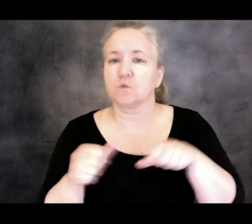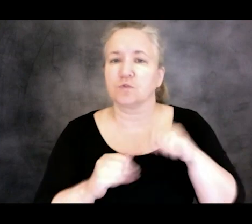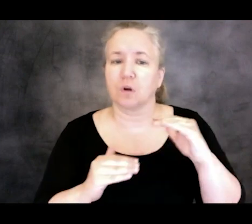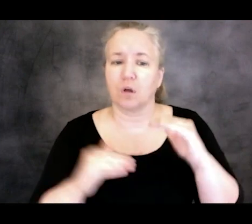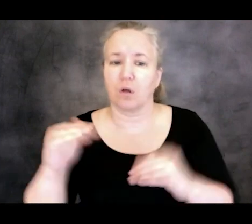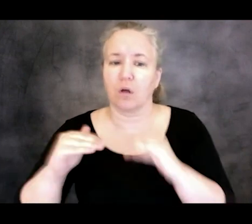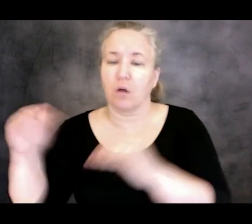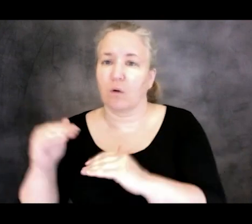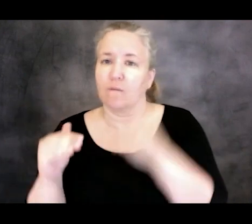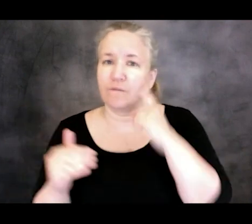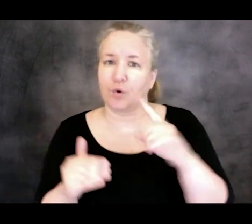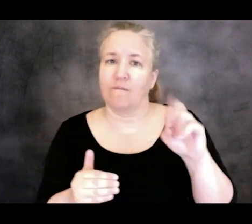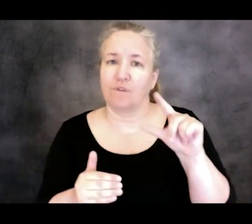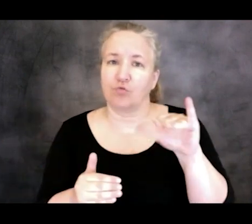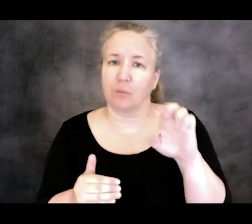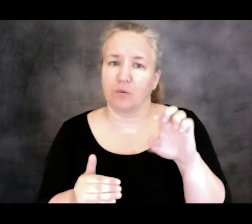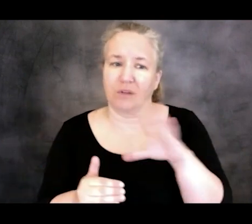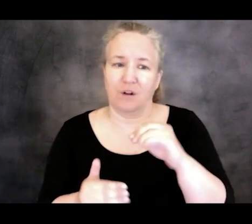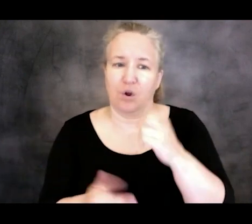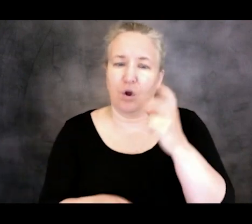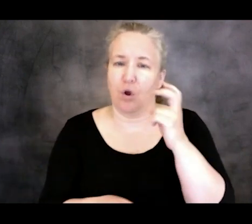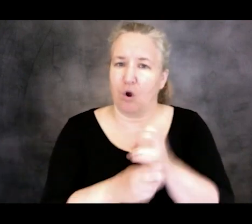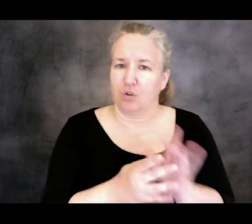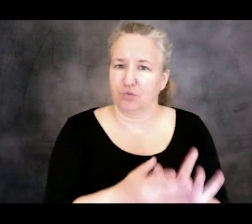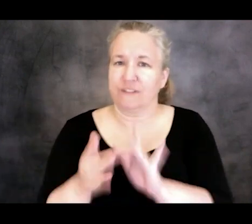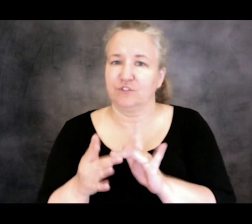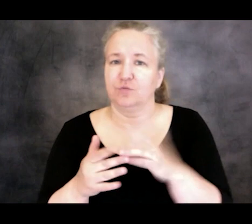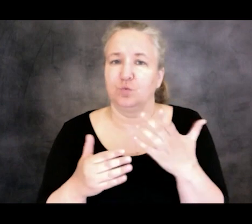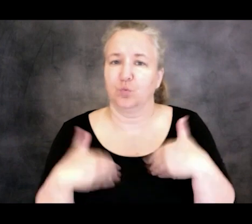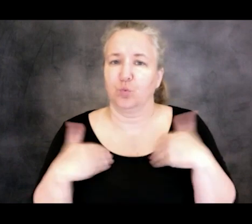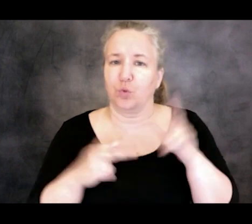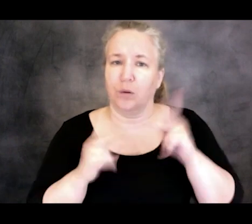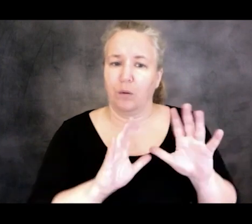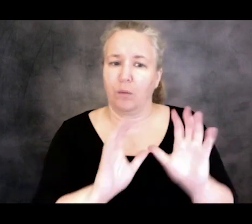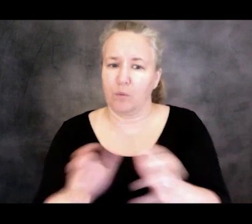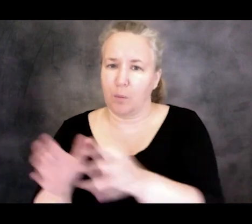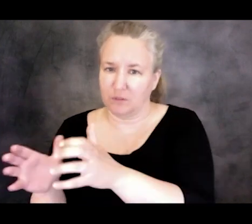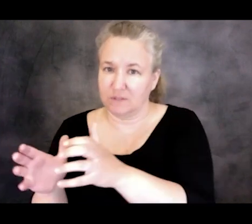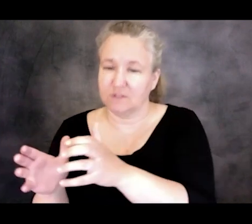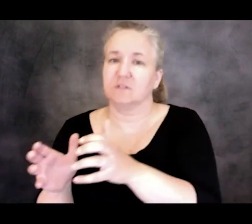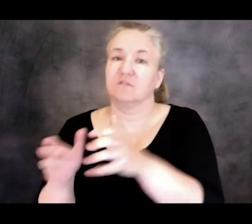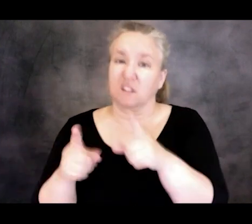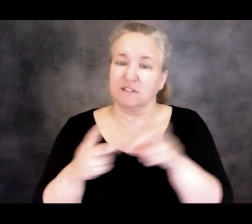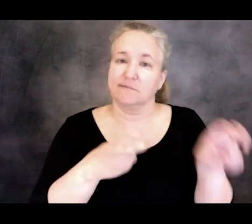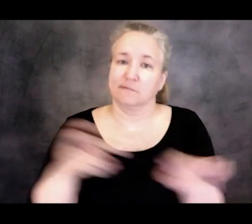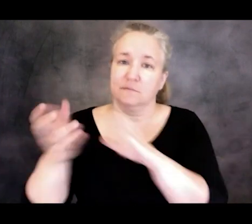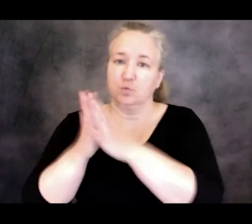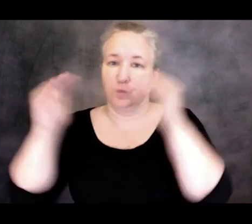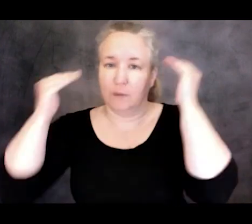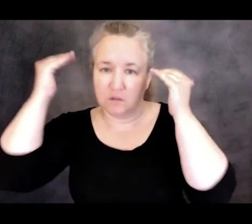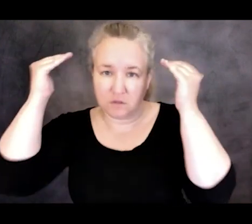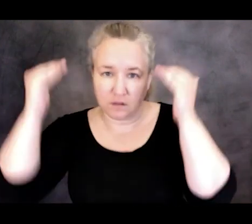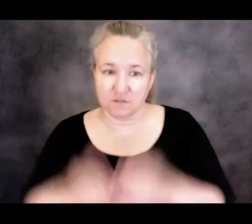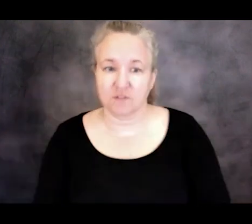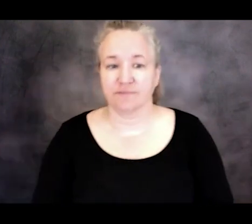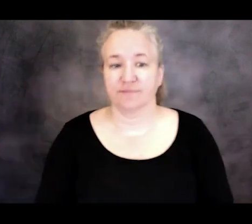inequalities among vulnerable and hard-to-reach youth populations as they transition to adulthood. And